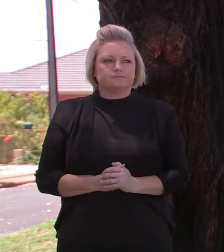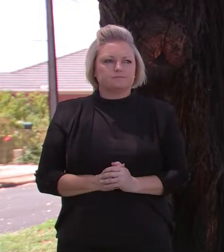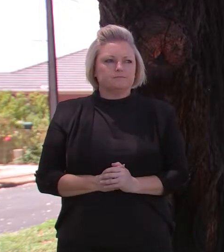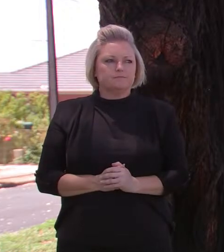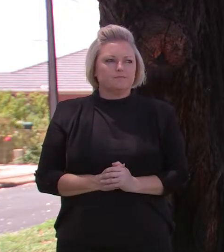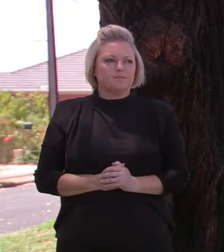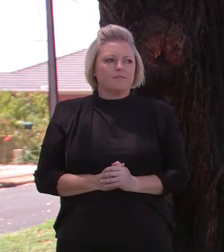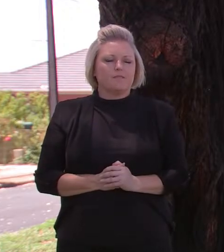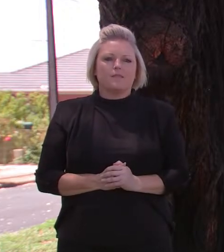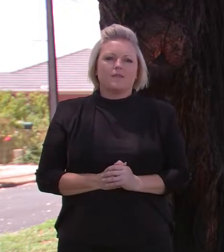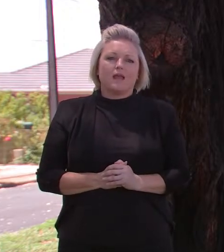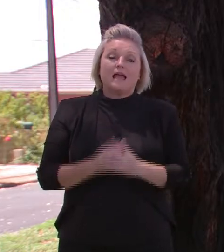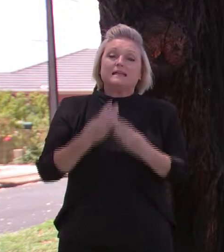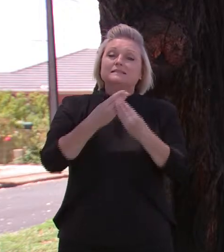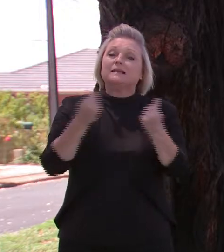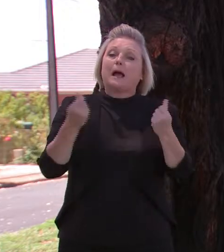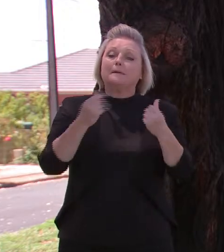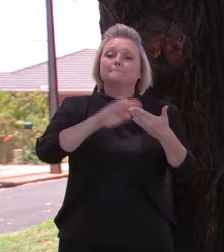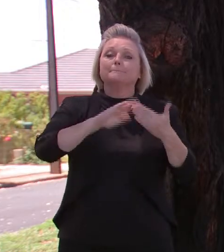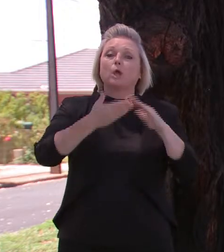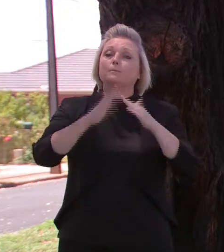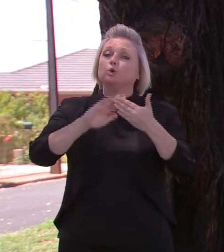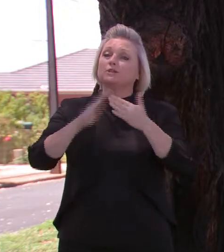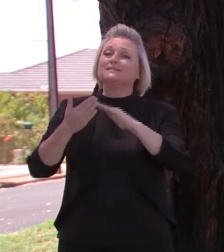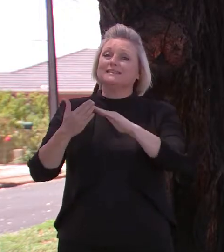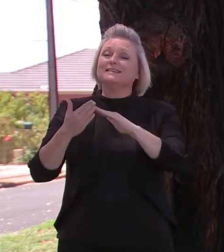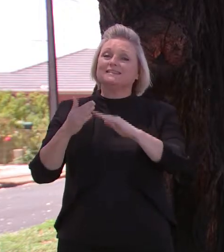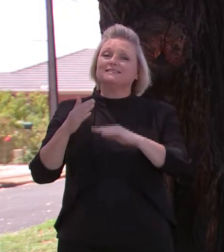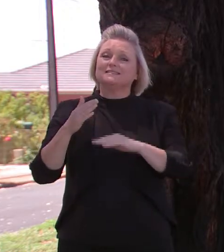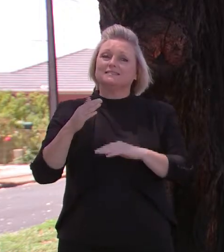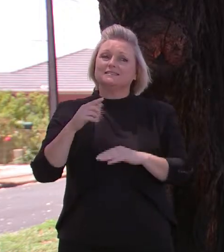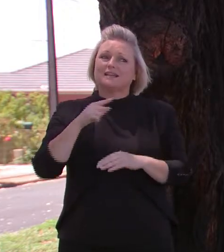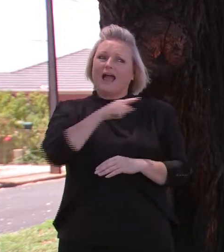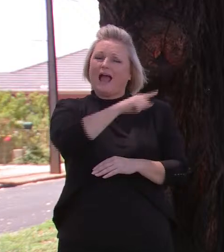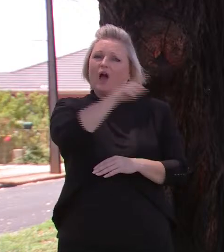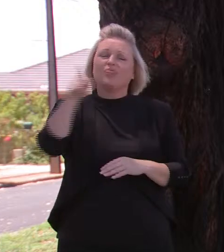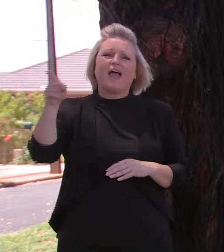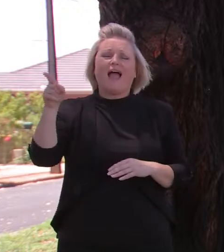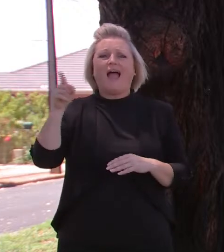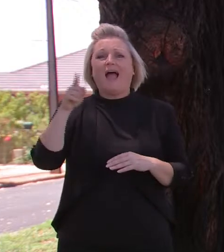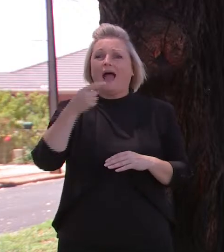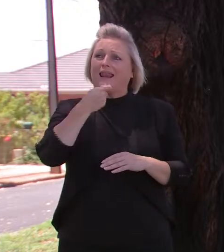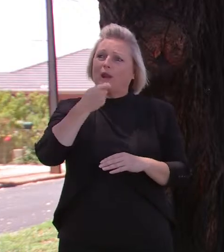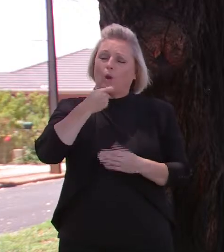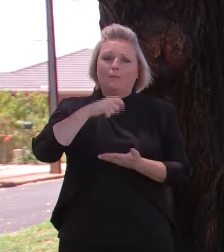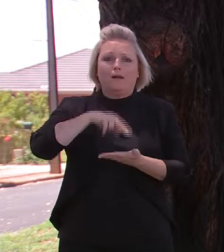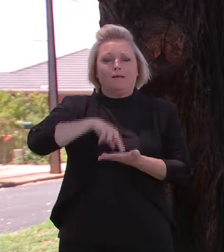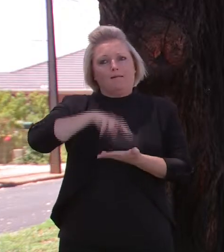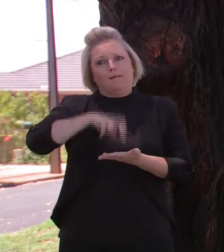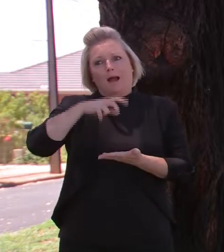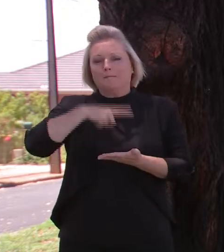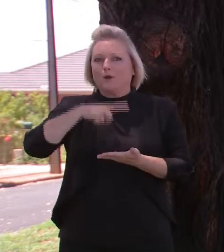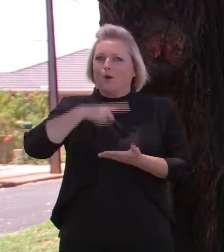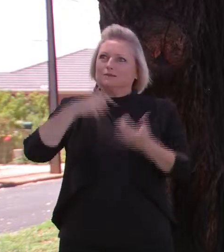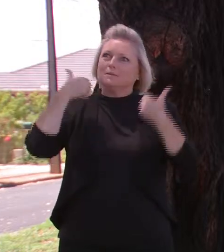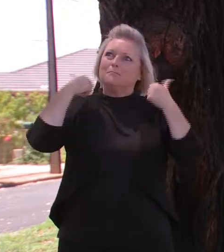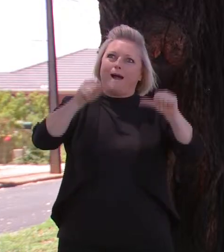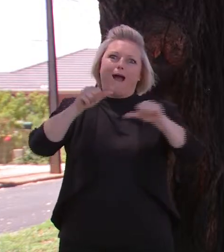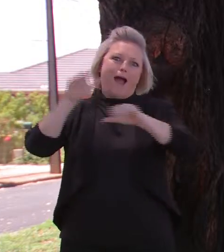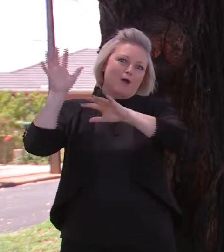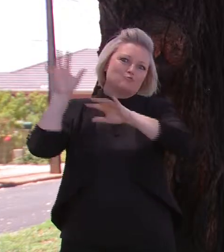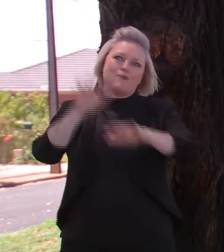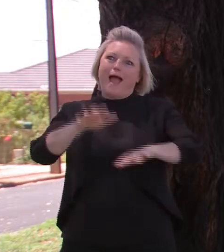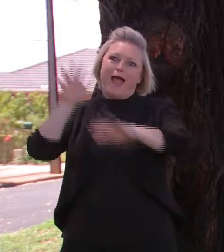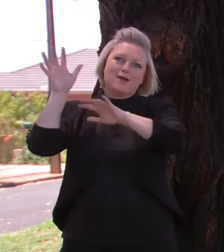because for some communities this is very welcome rain. They've been in drought conditions for a very, very long period of time. We have